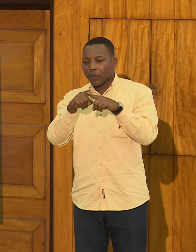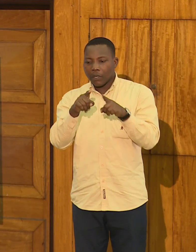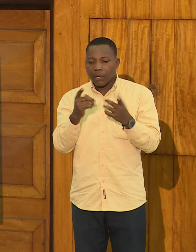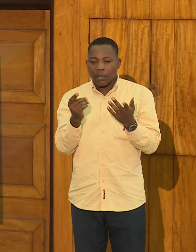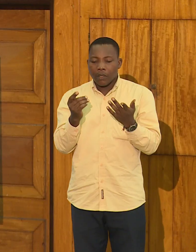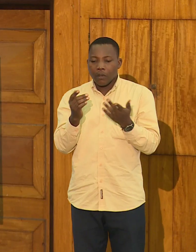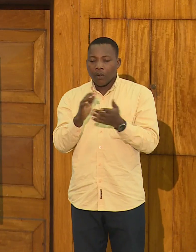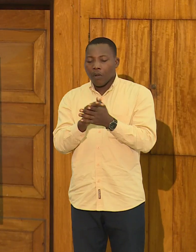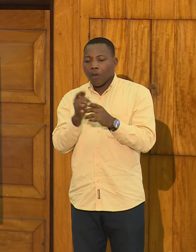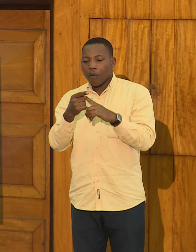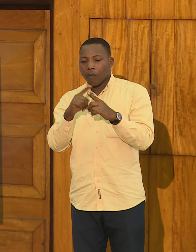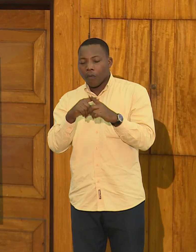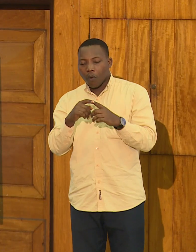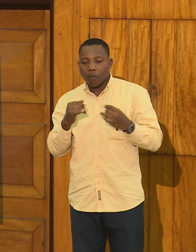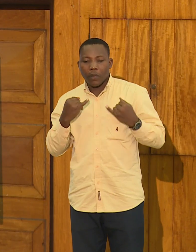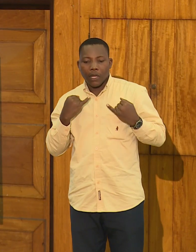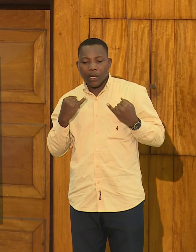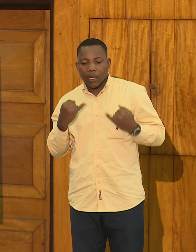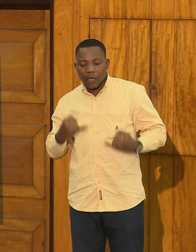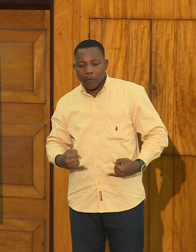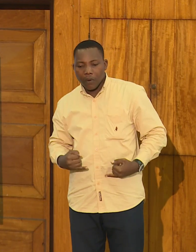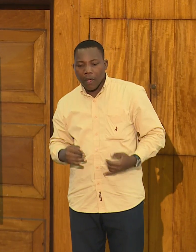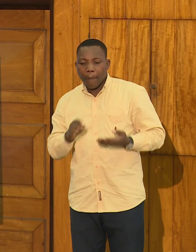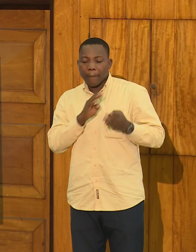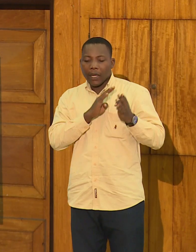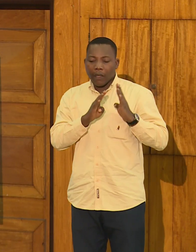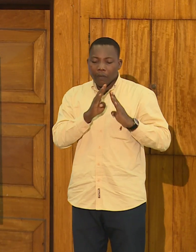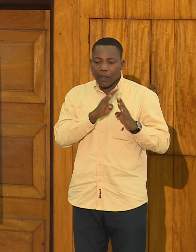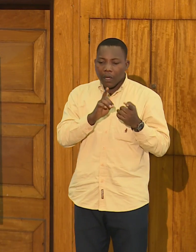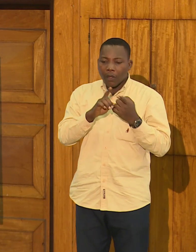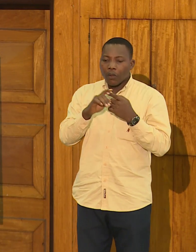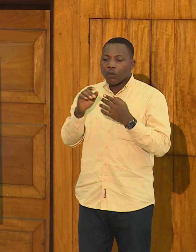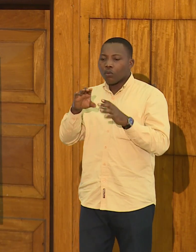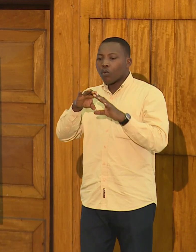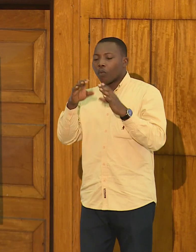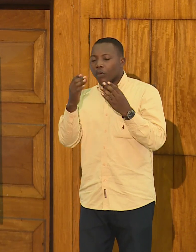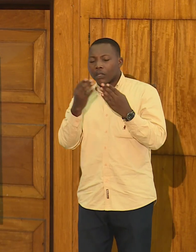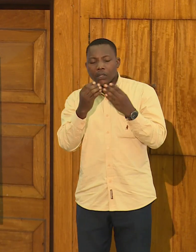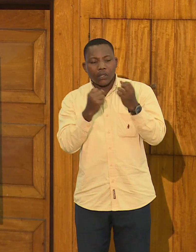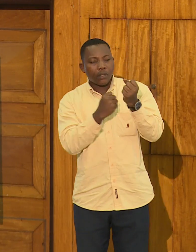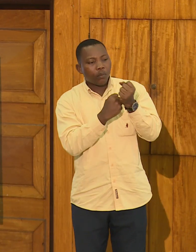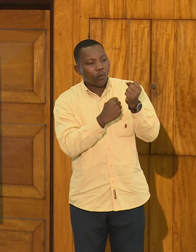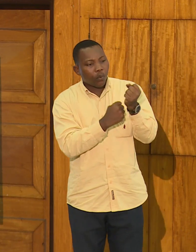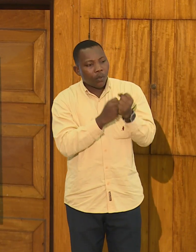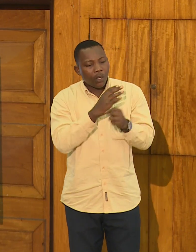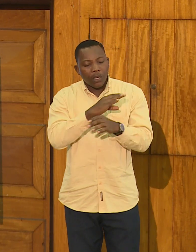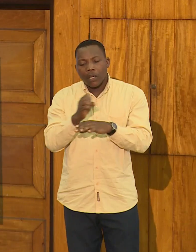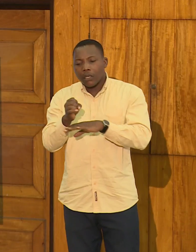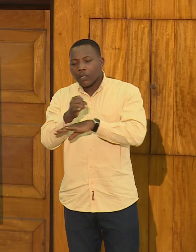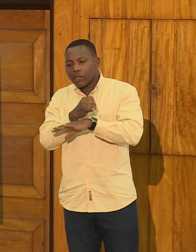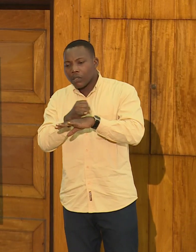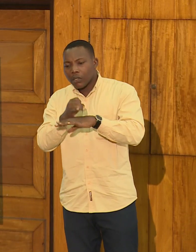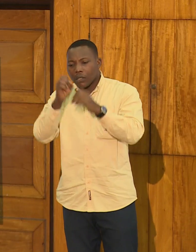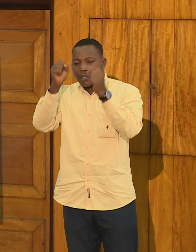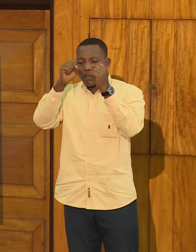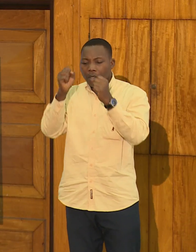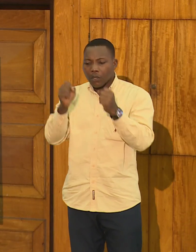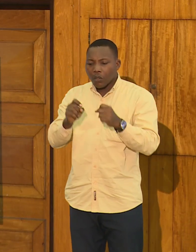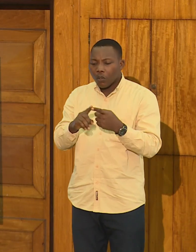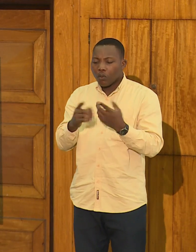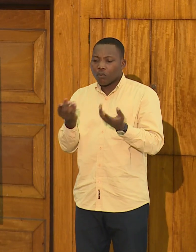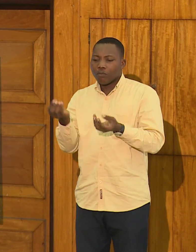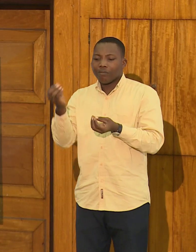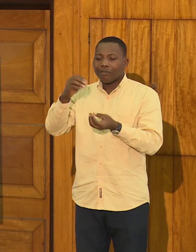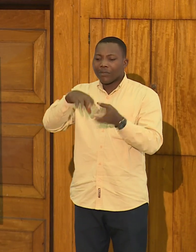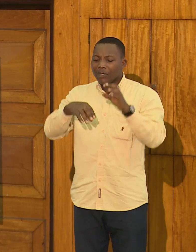from individual behaviors to family dynamics, community support, and institutional structures to complement